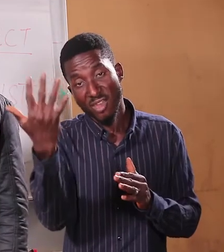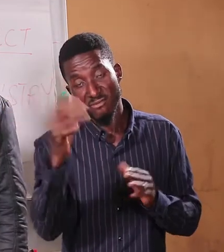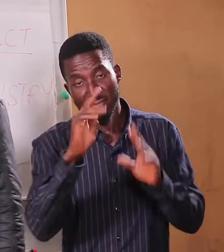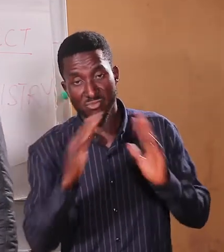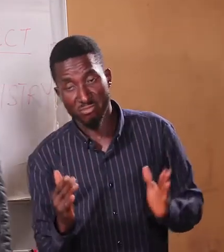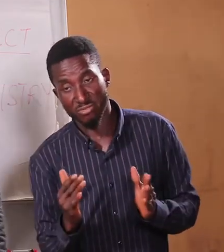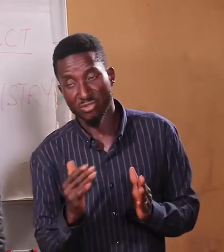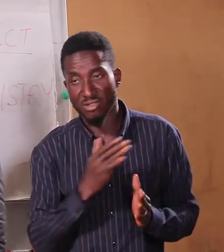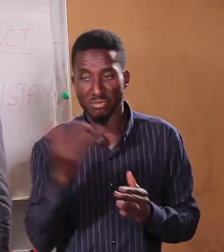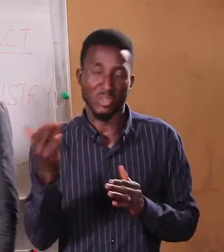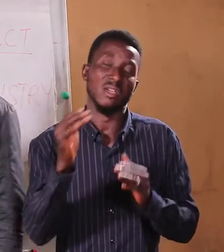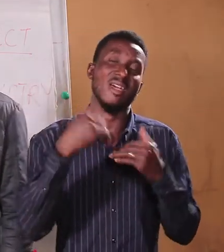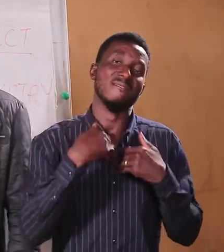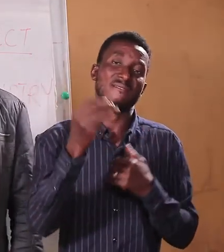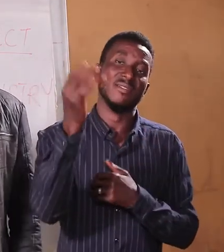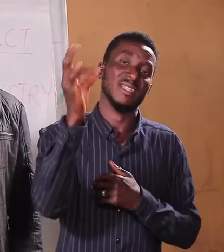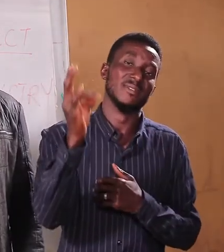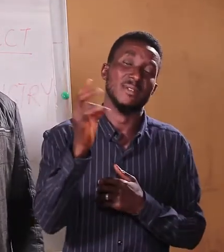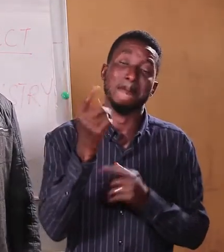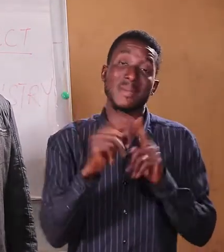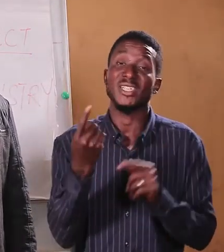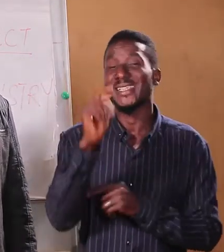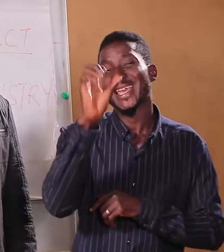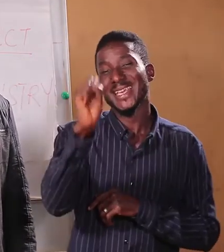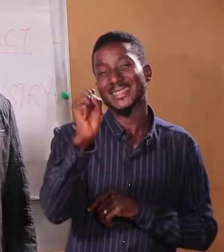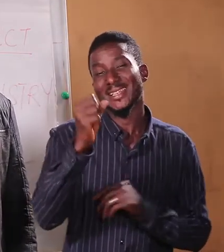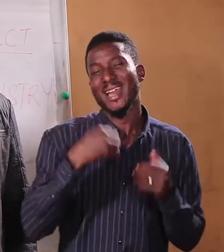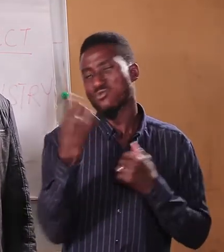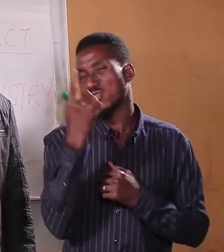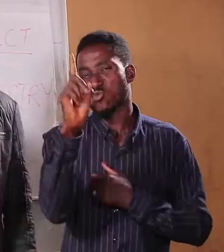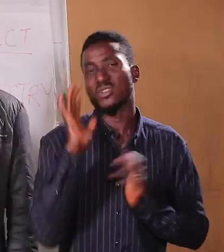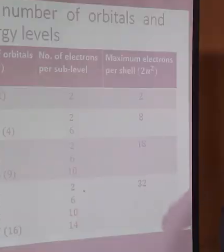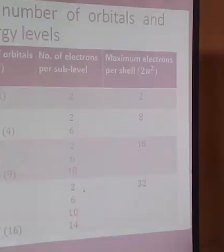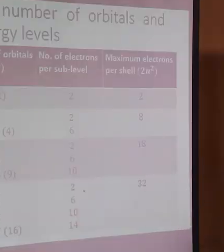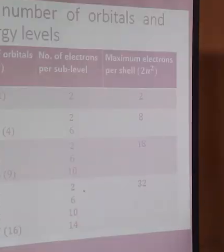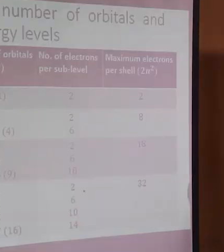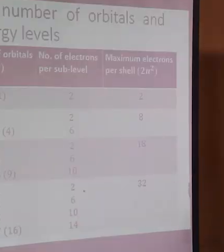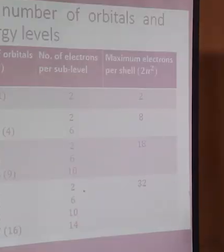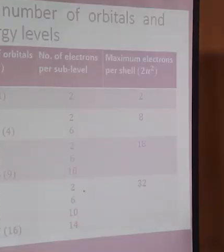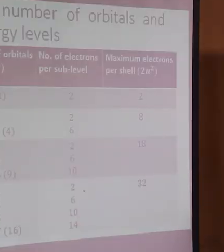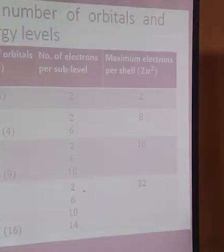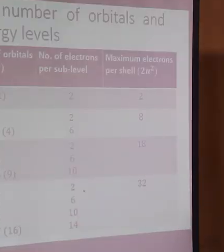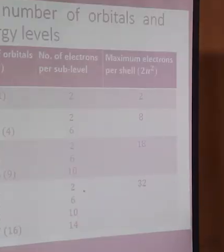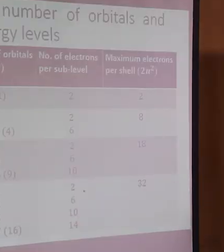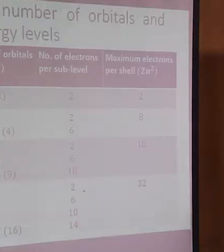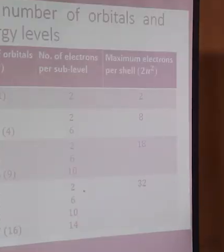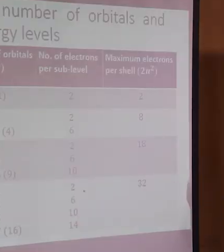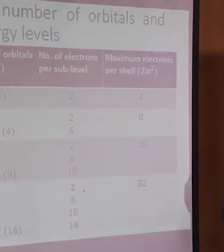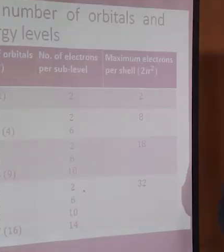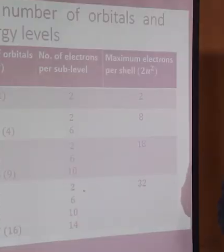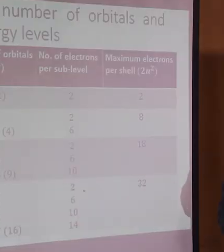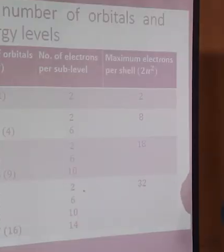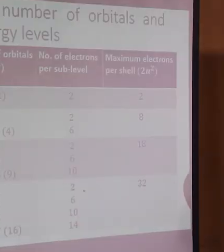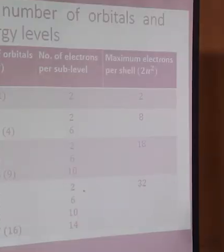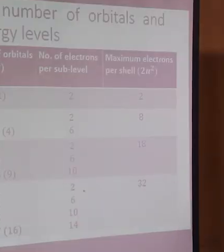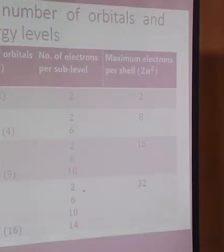having 7 rooms. But the s orbital, only 1 room that is in it. So therefore, if you look at the M